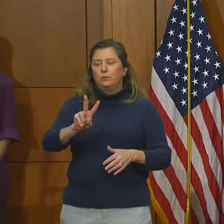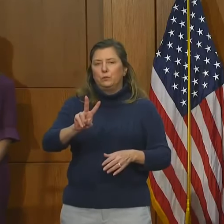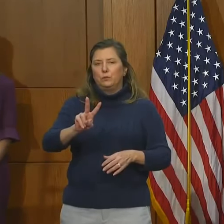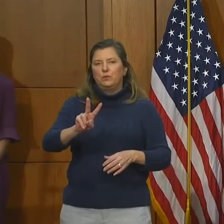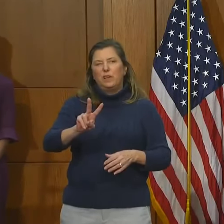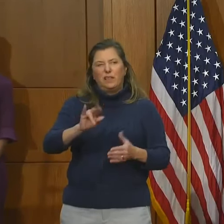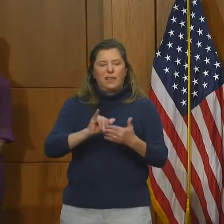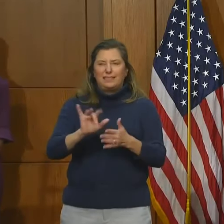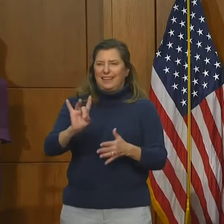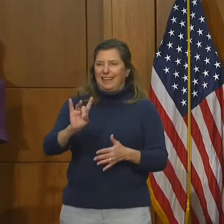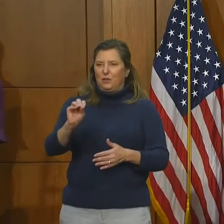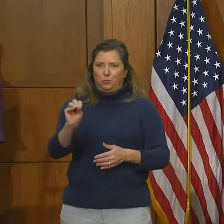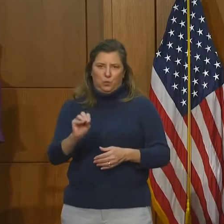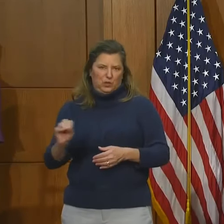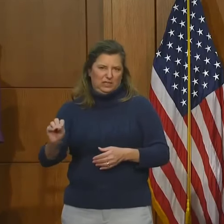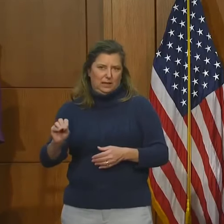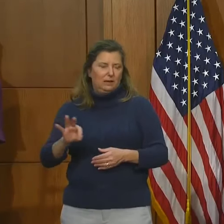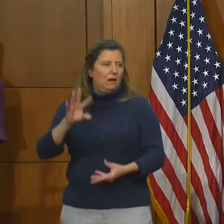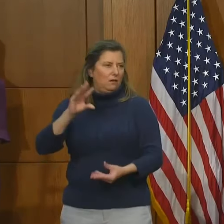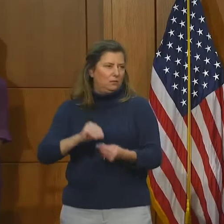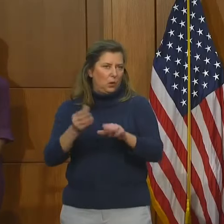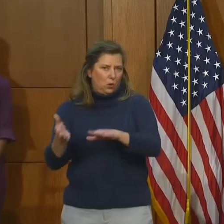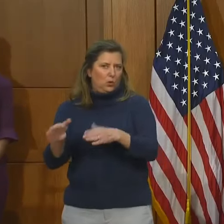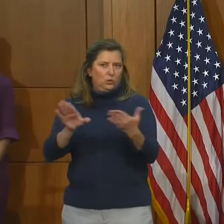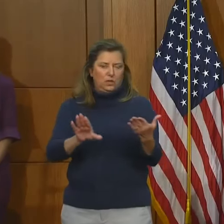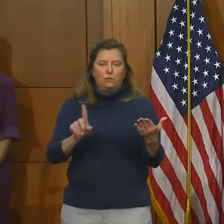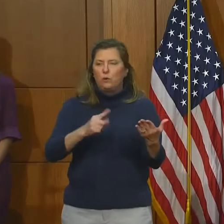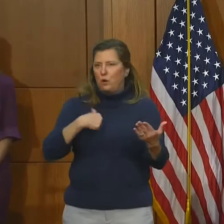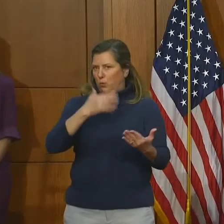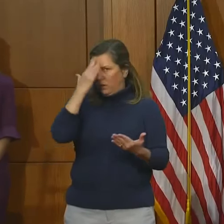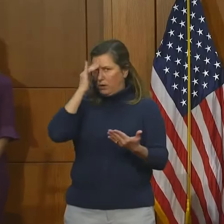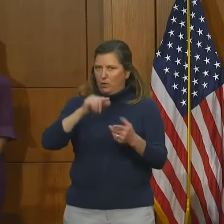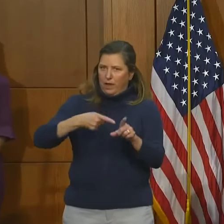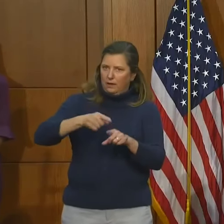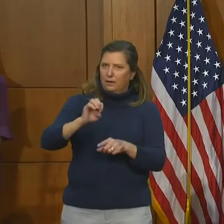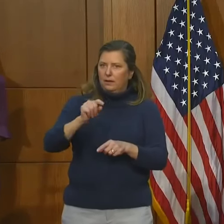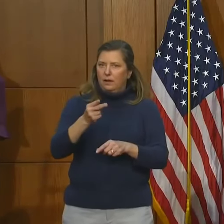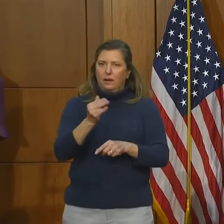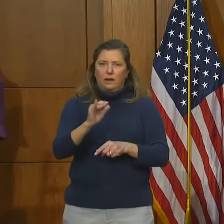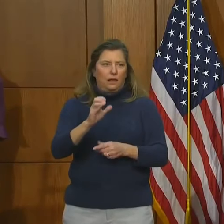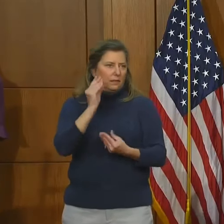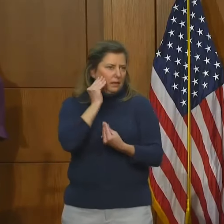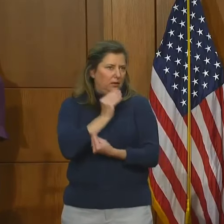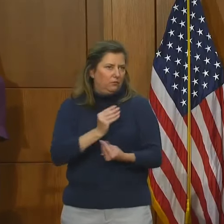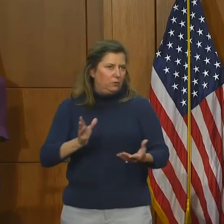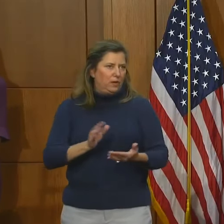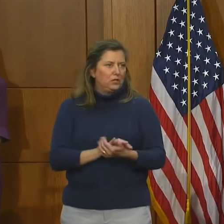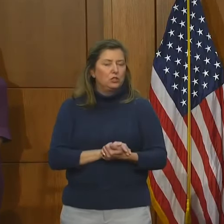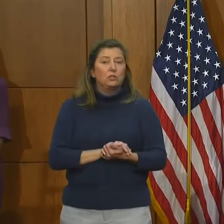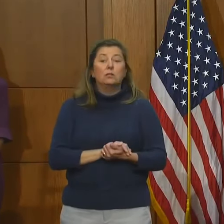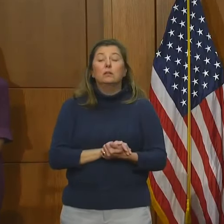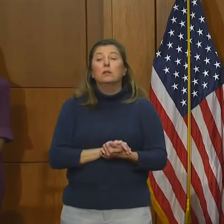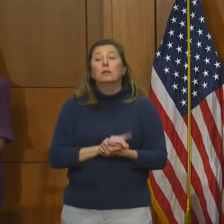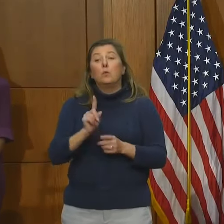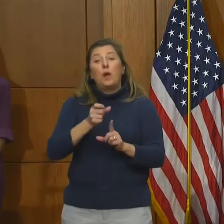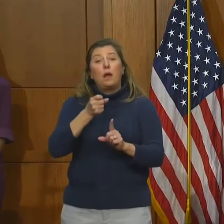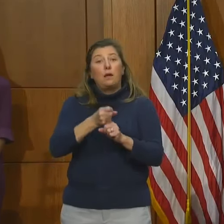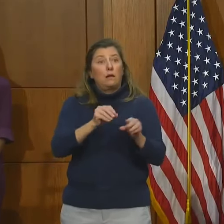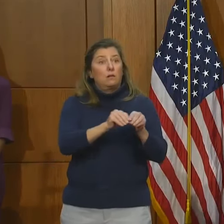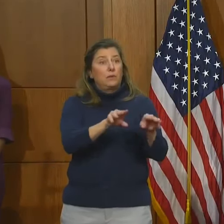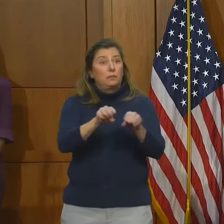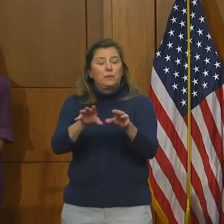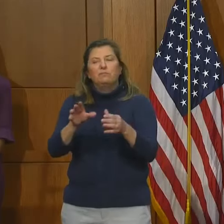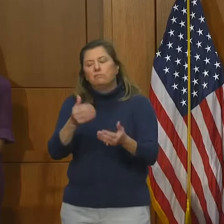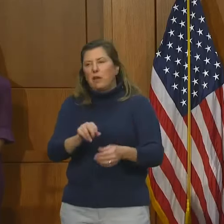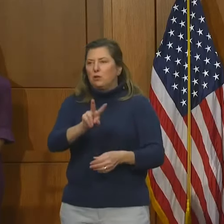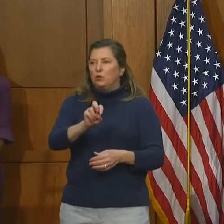is about 8% of the deaths for which we have ethnic information. Outbreaks are stand